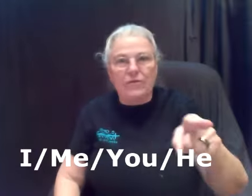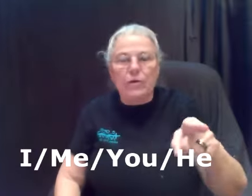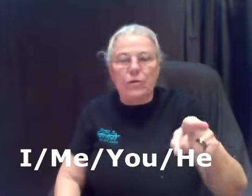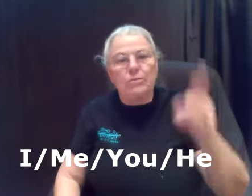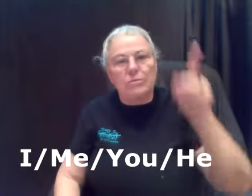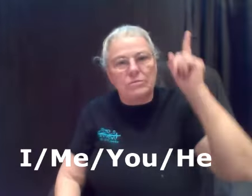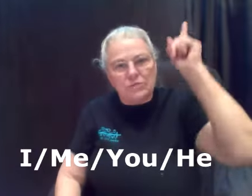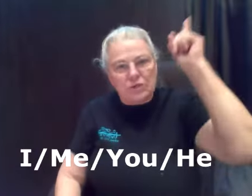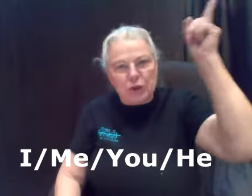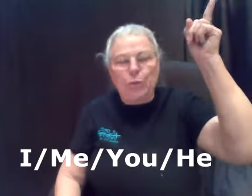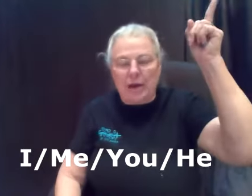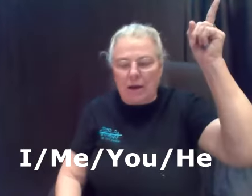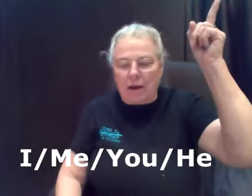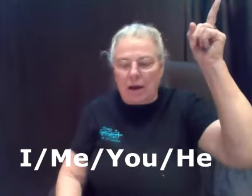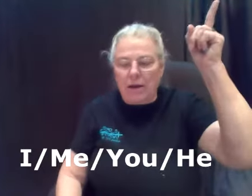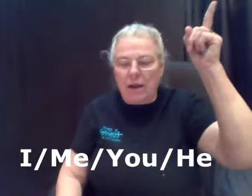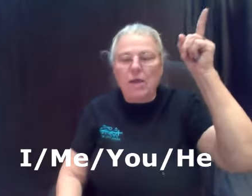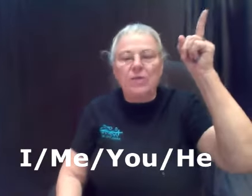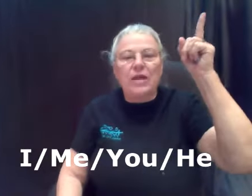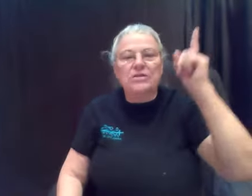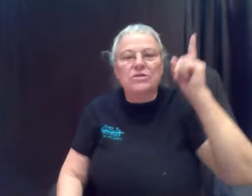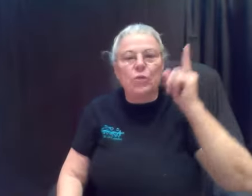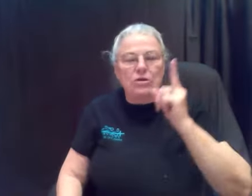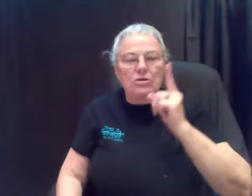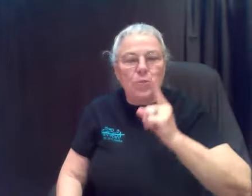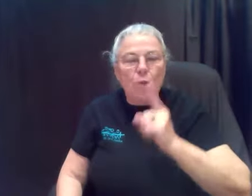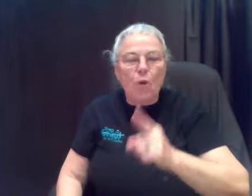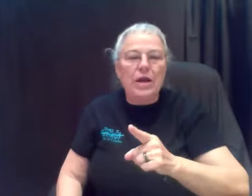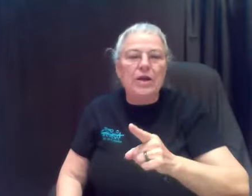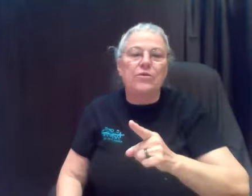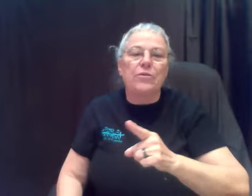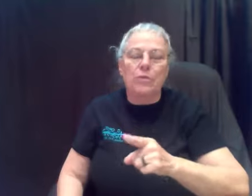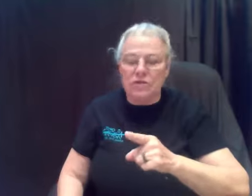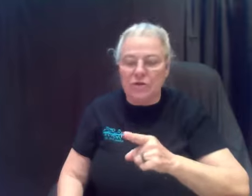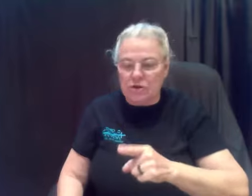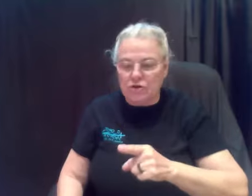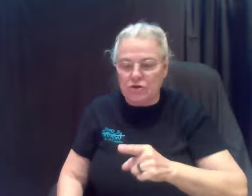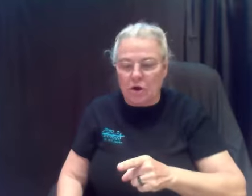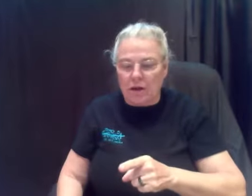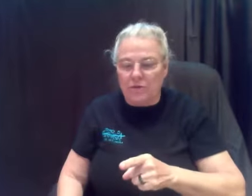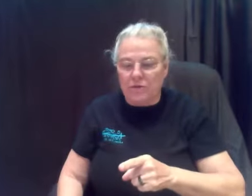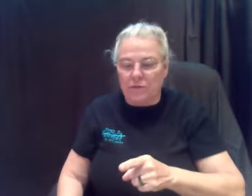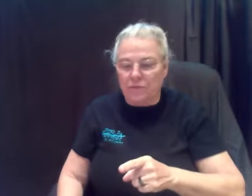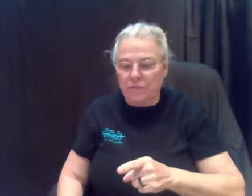you, you being God, that's where you're just pointing to the person that you're talking to.